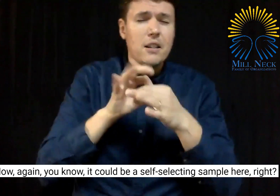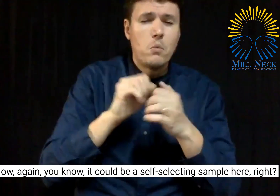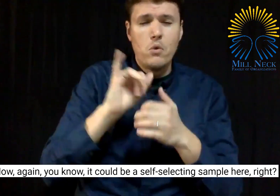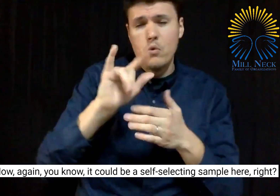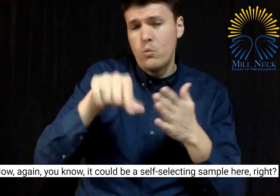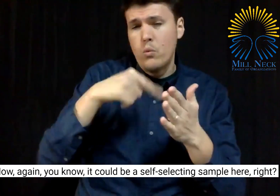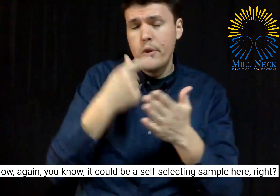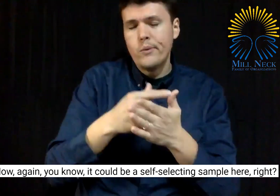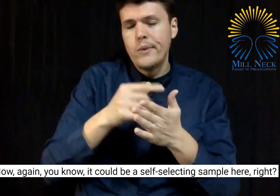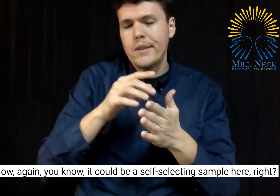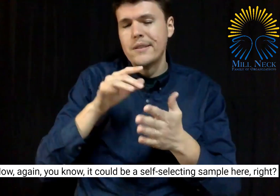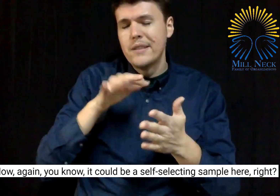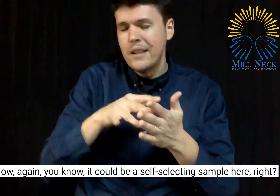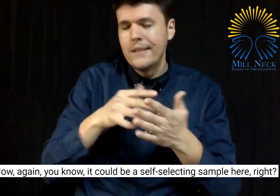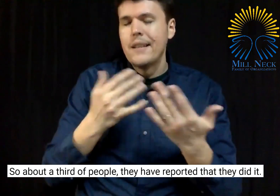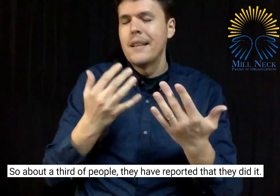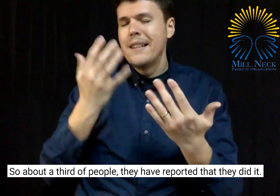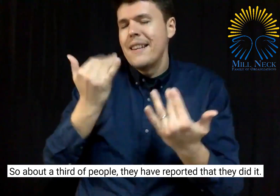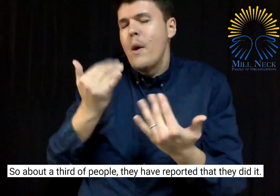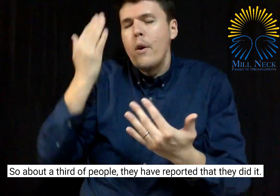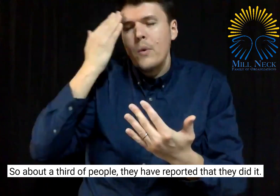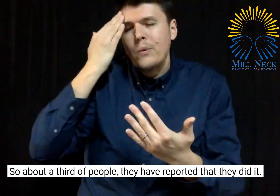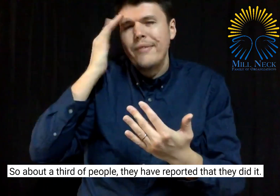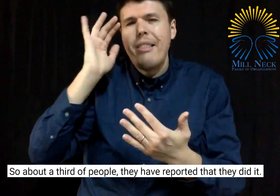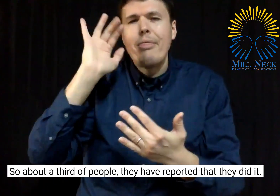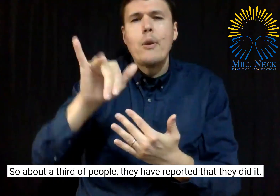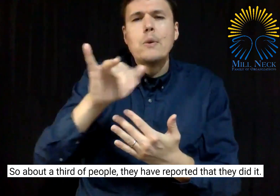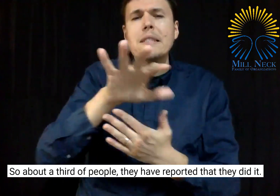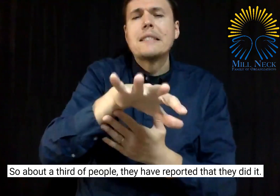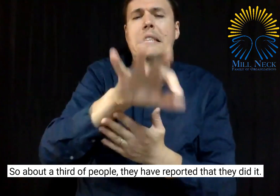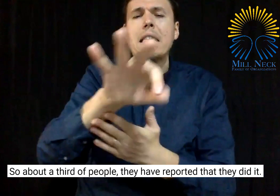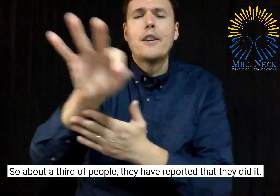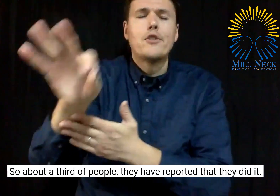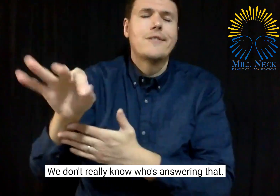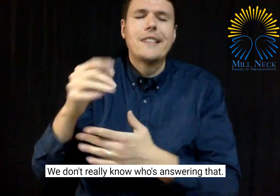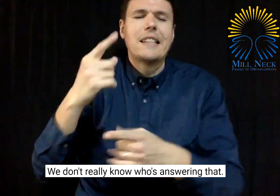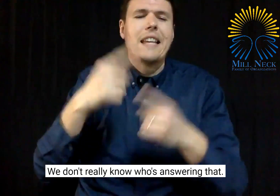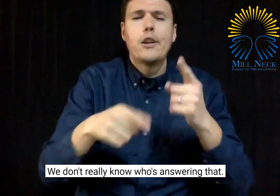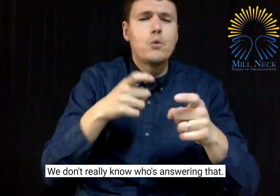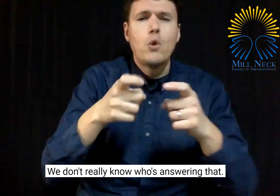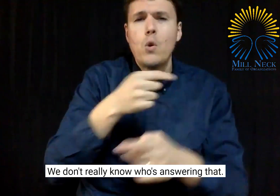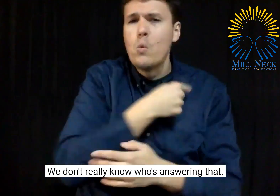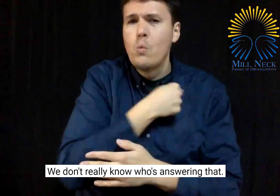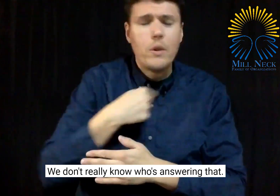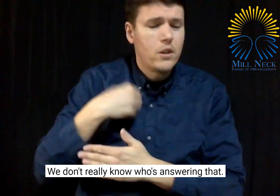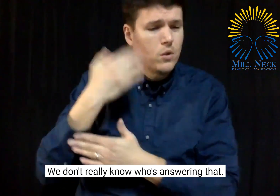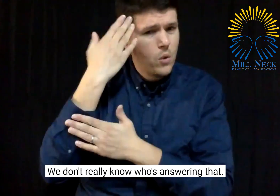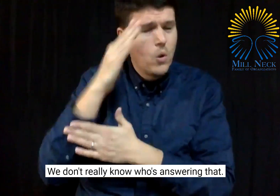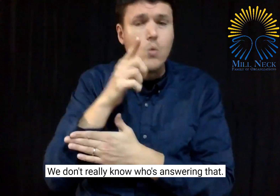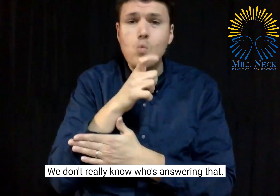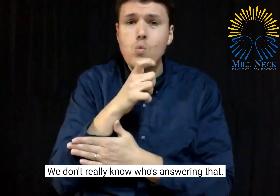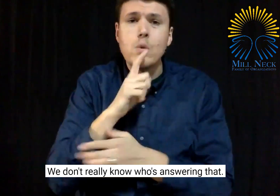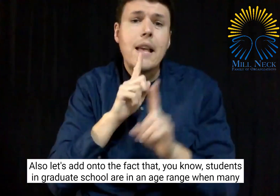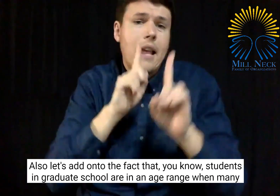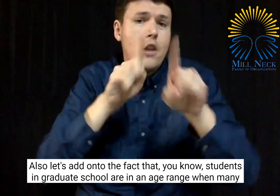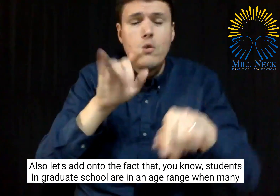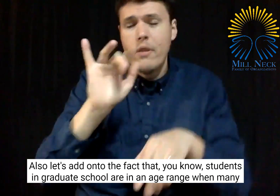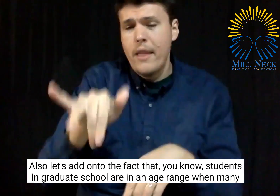be a self-selecting sample here, right? So about 1/3 of people there reported that they did it. We don't really know who's answering that. Also, let's add